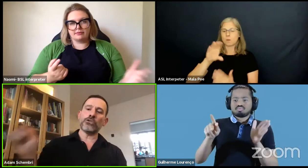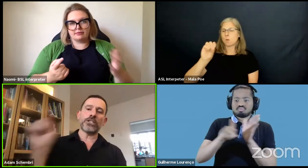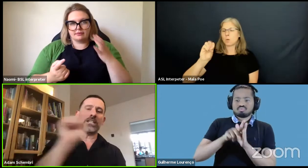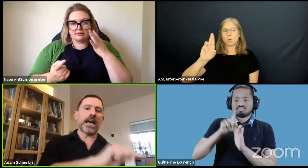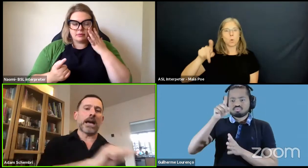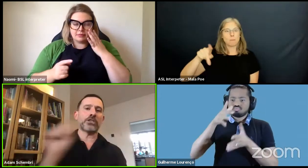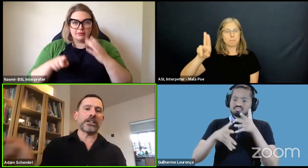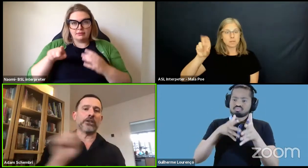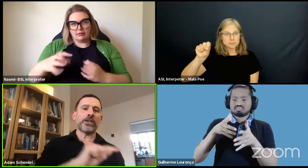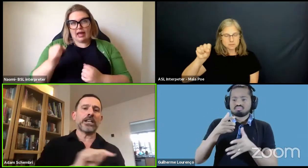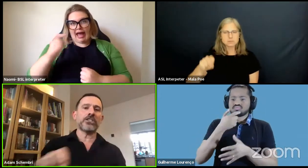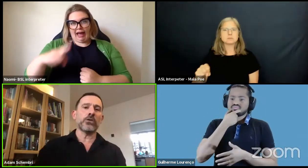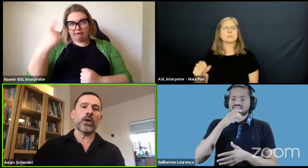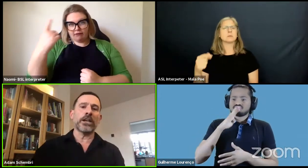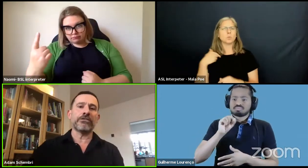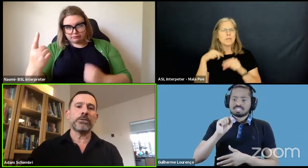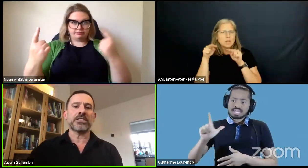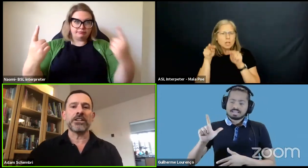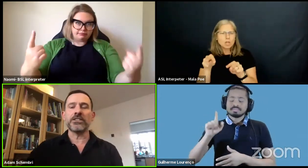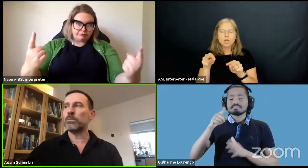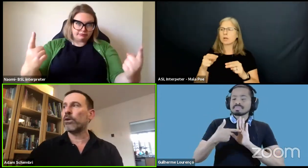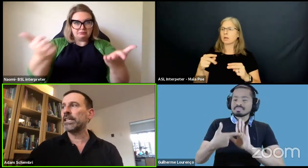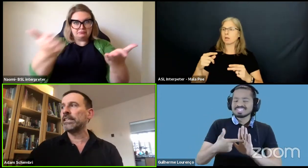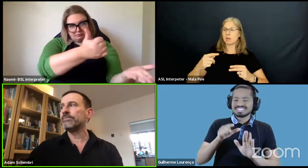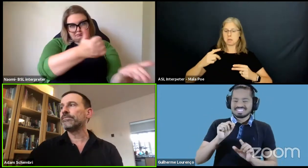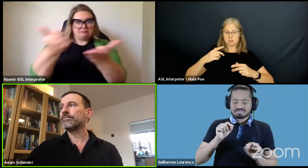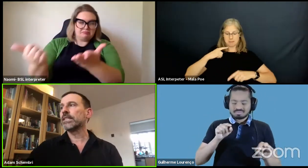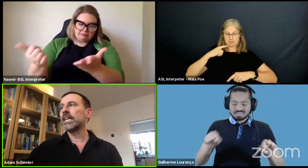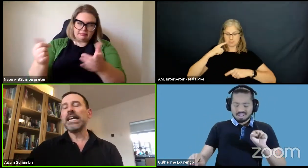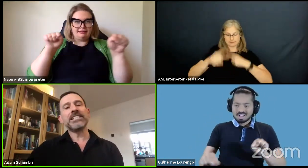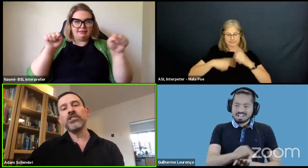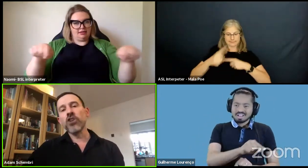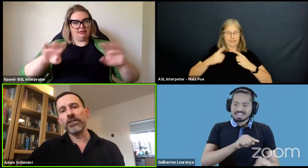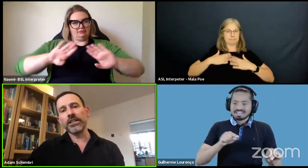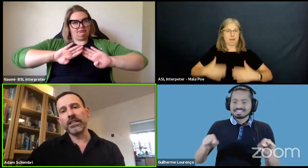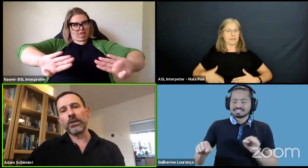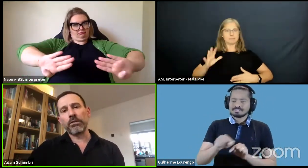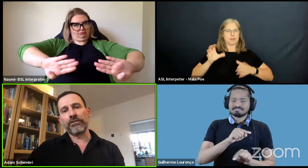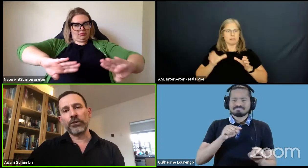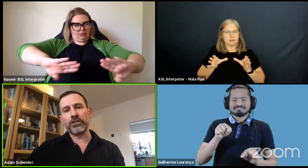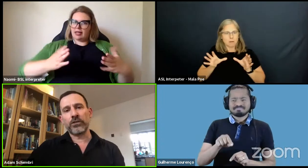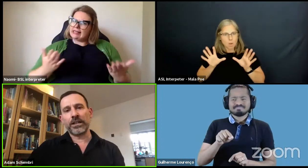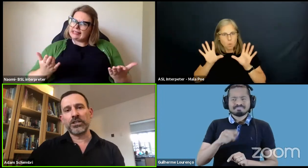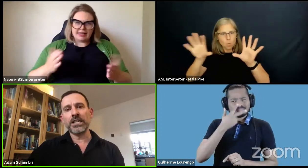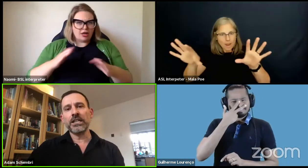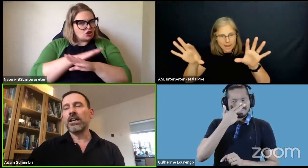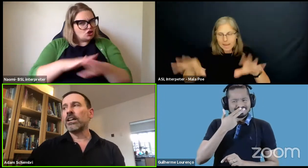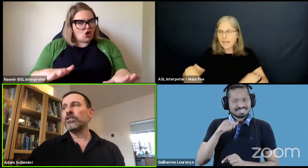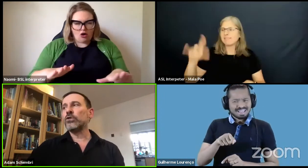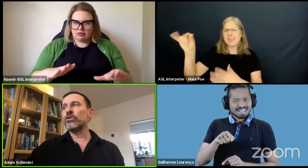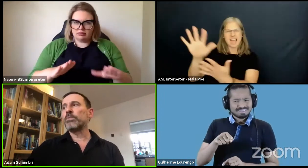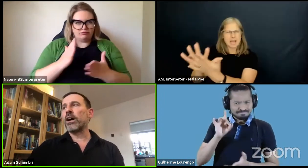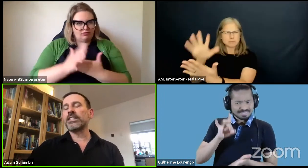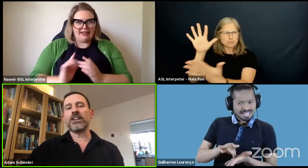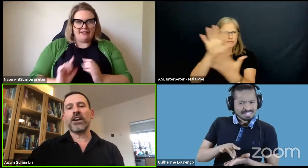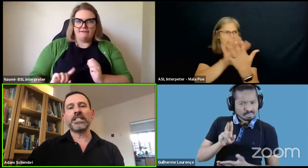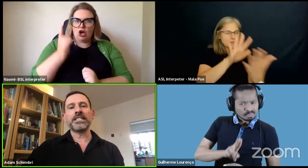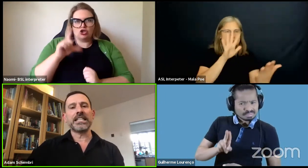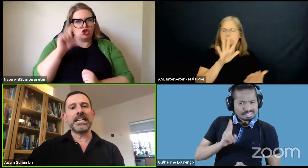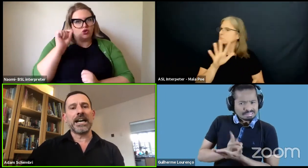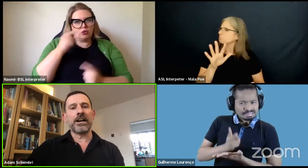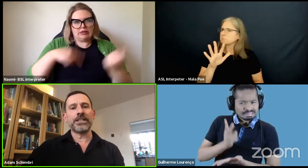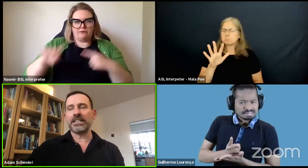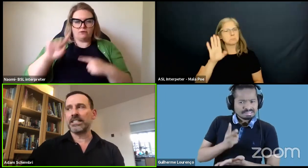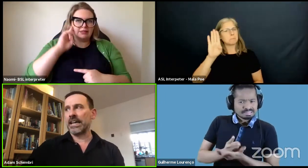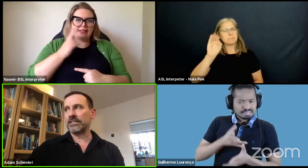of using abstract locations away from the signer's body is not the preferred strategy used by signers